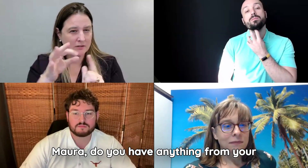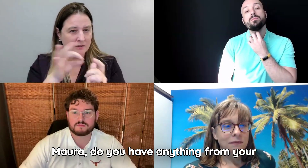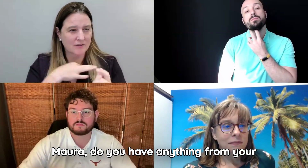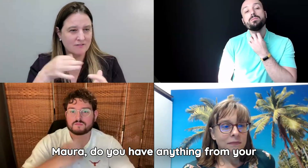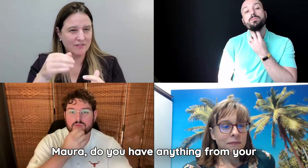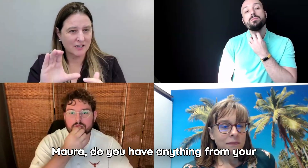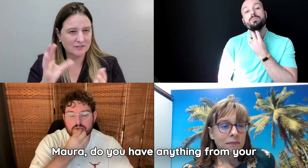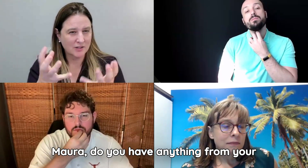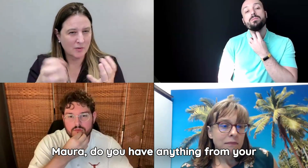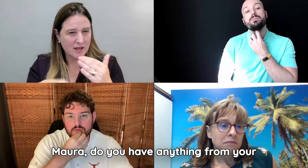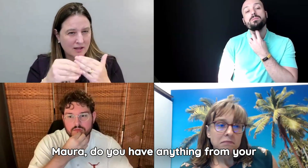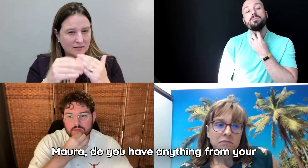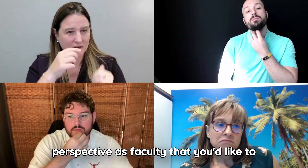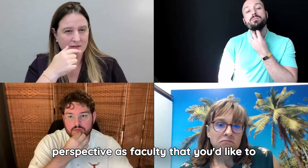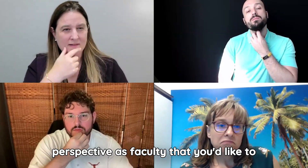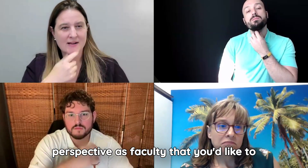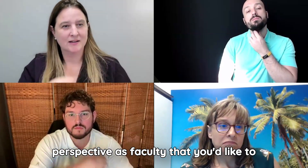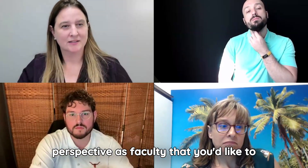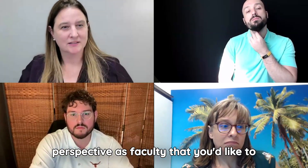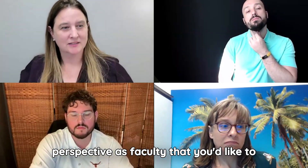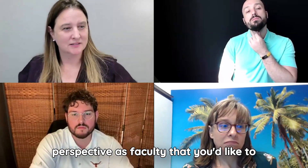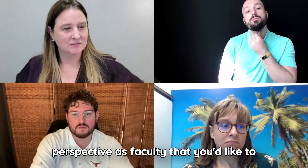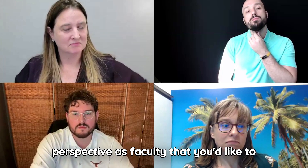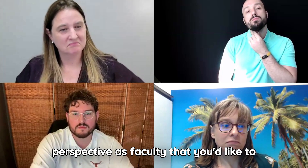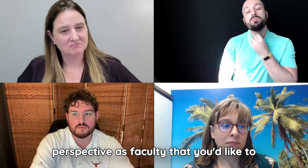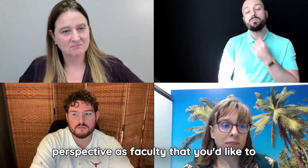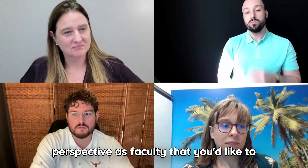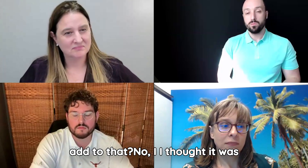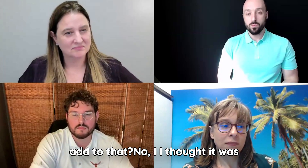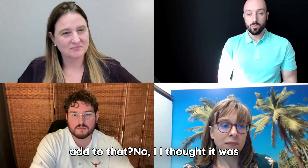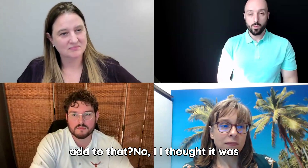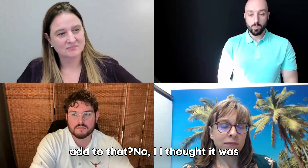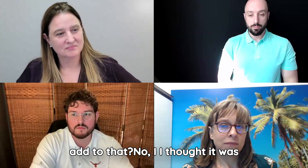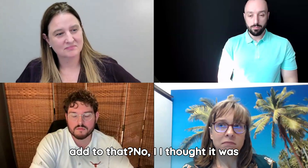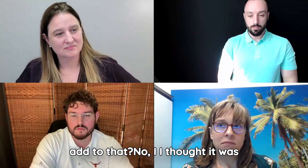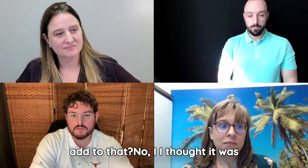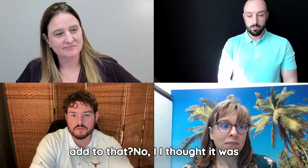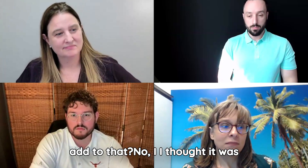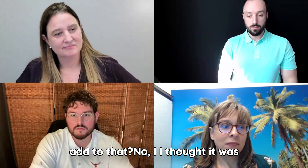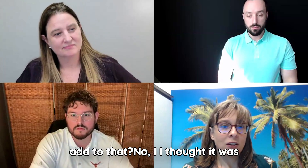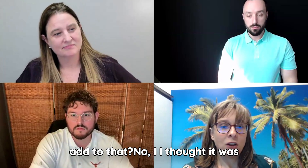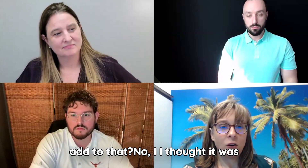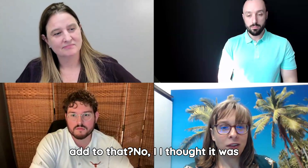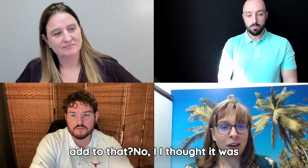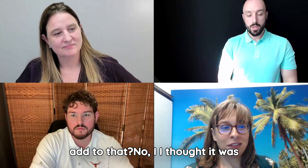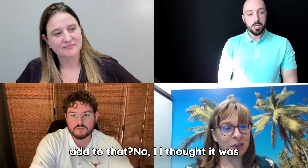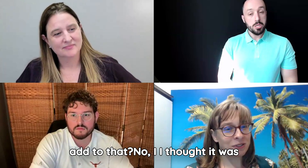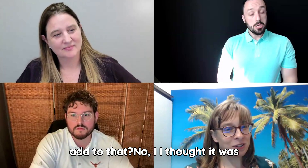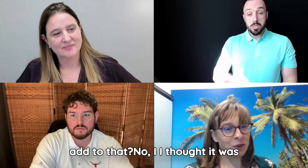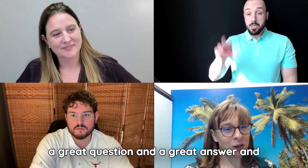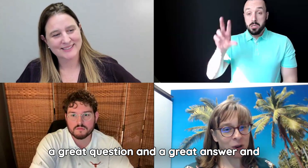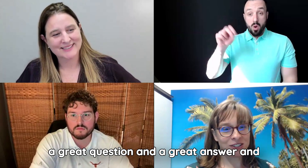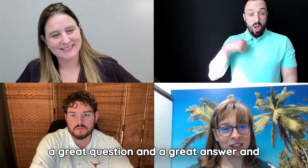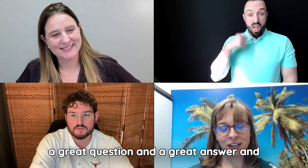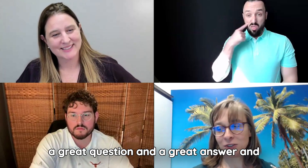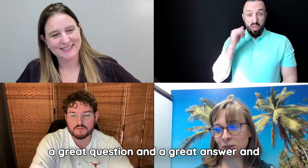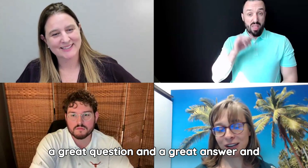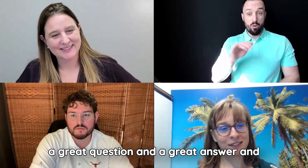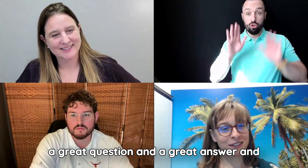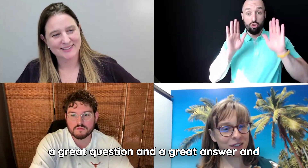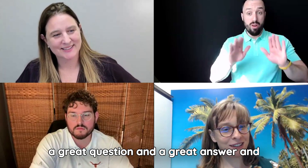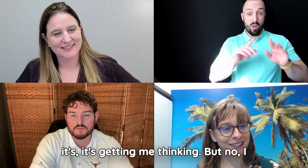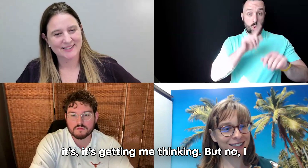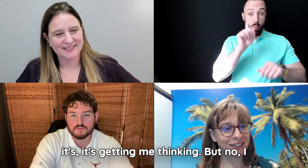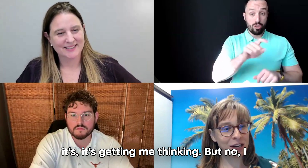Maura, do you have anything from your perspective as faculty that you'd like to add to that? No, I thought it was a great question and a